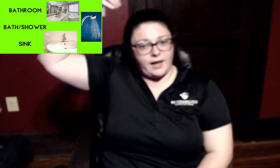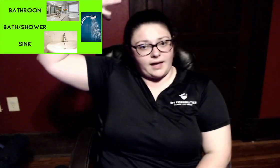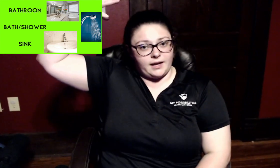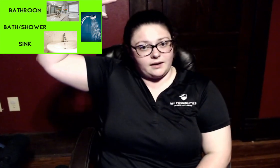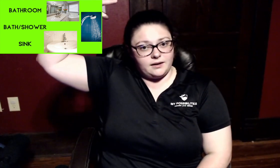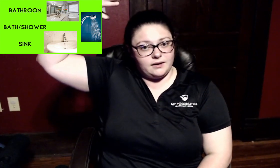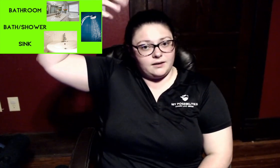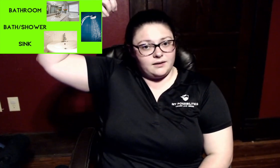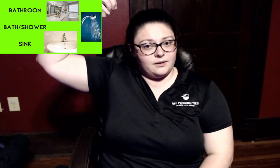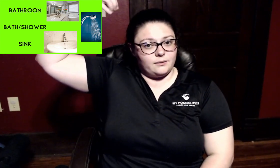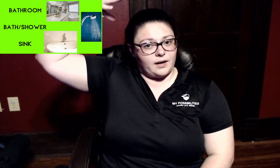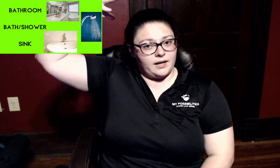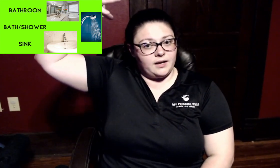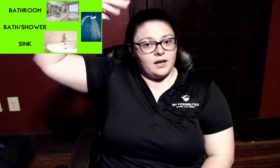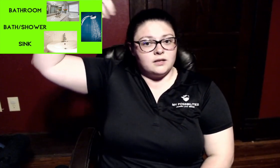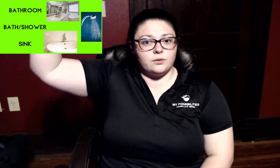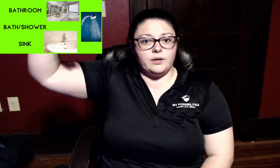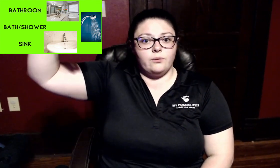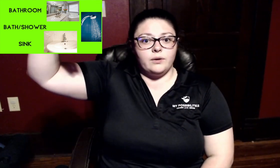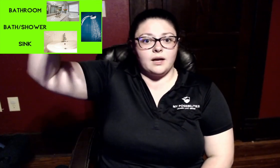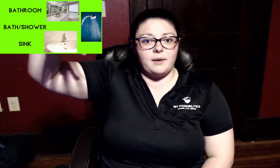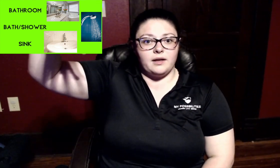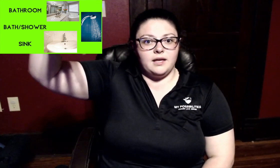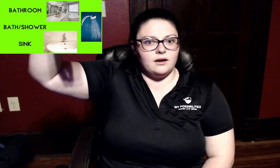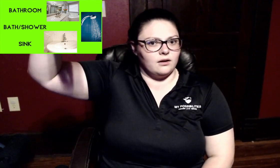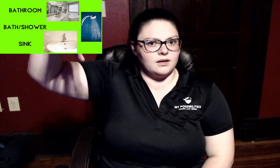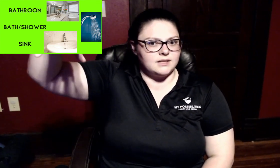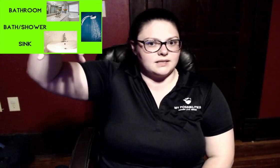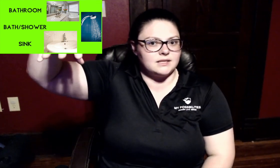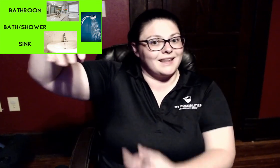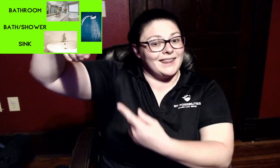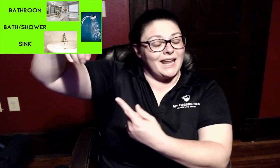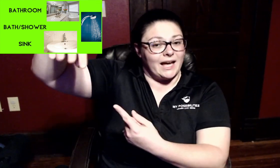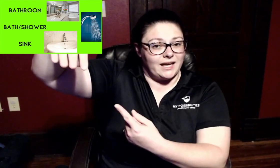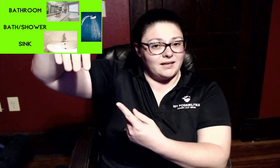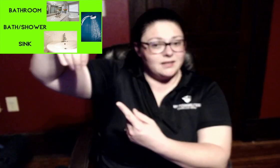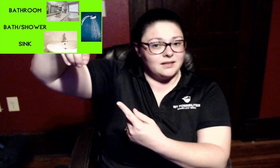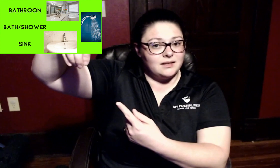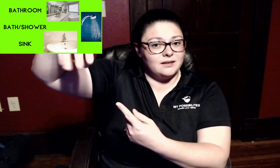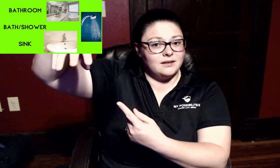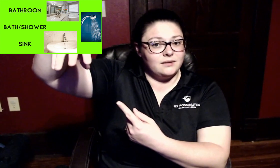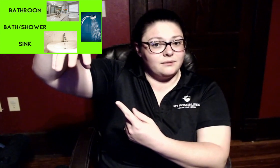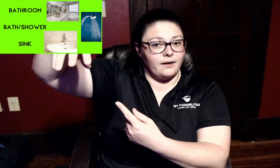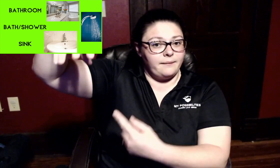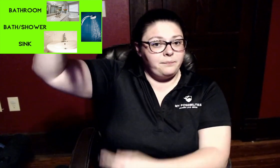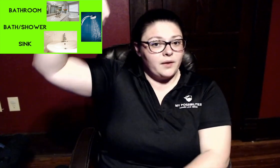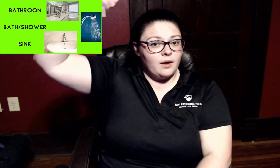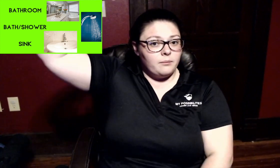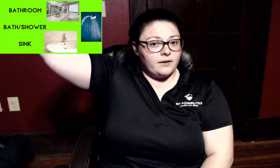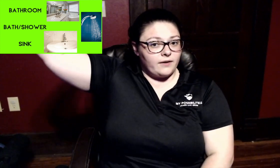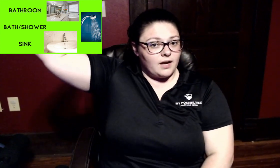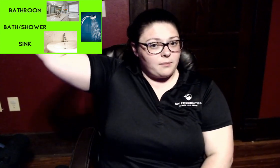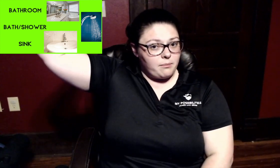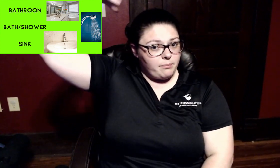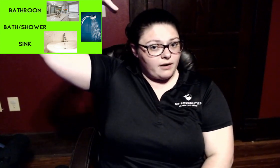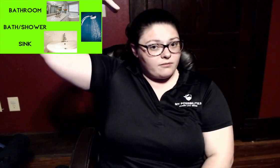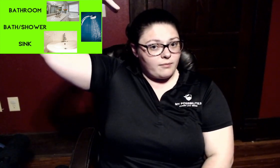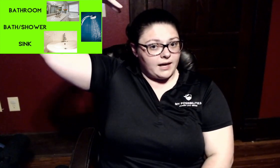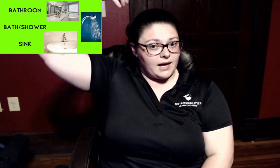head, right? So we don't want to come out here because that's light, right? But if I come above my head,